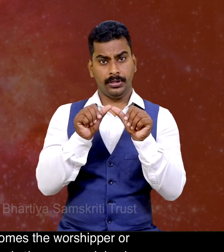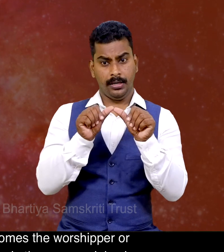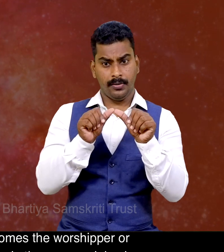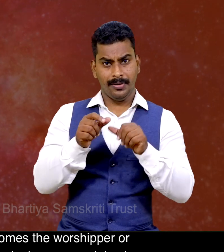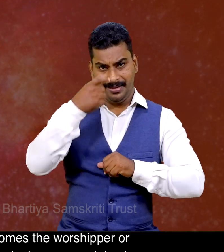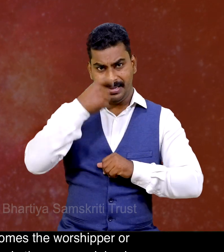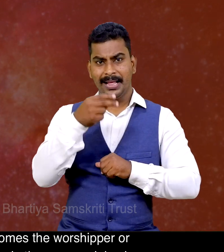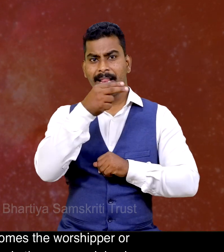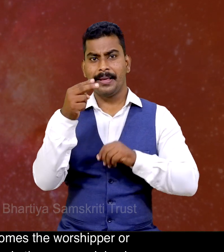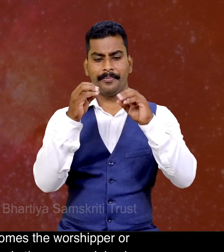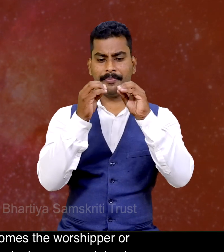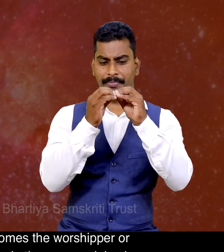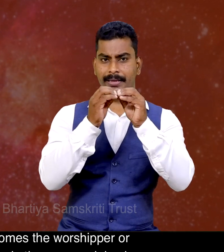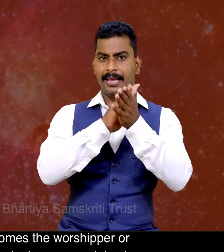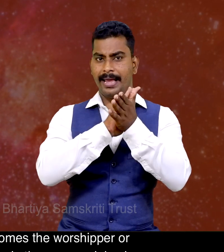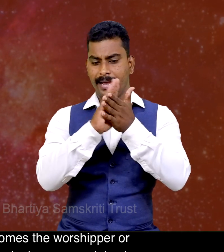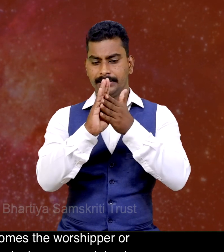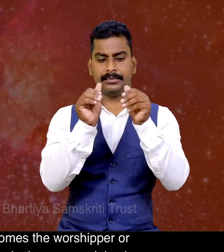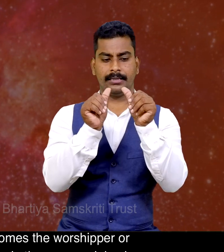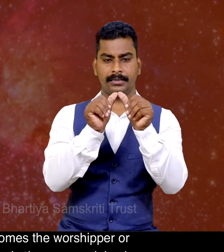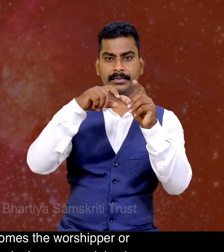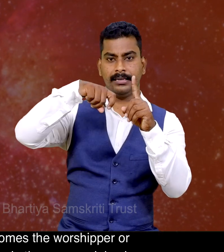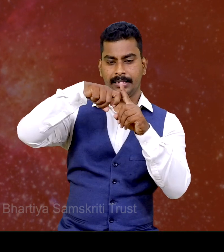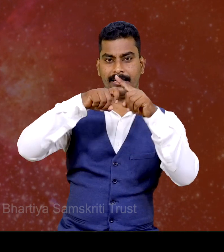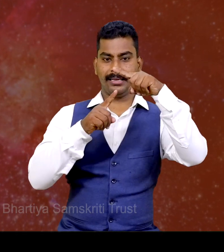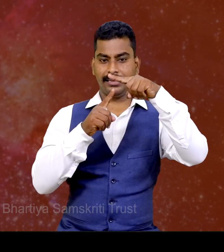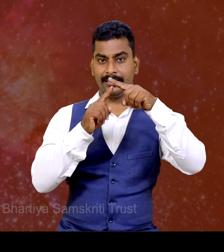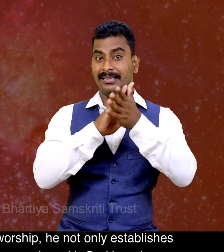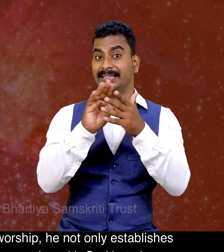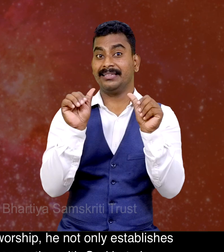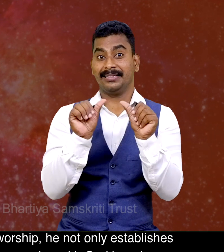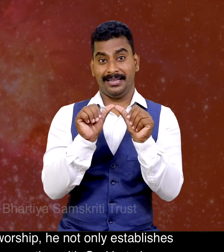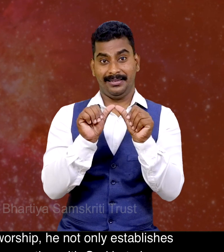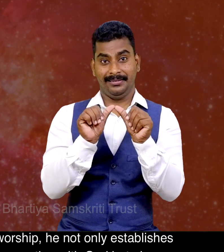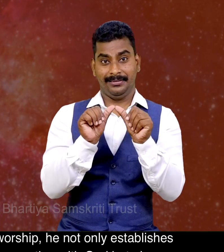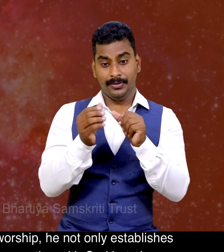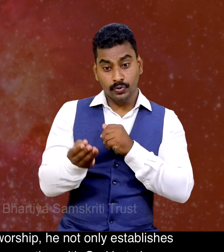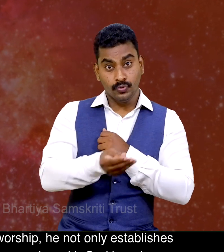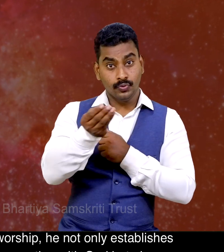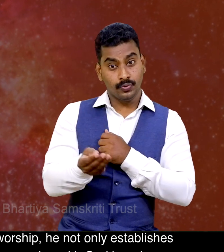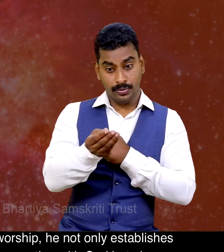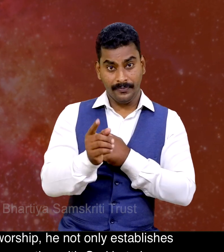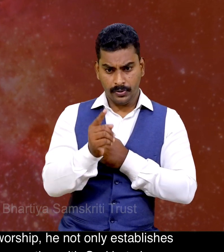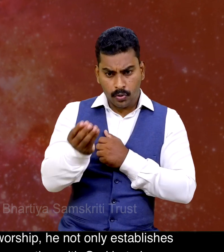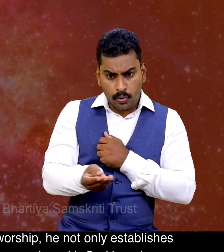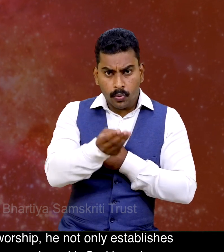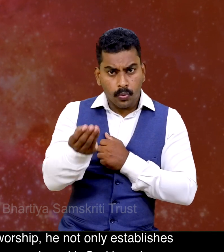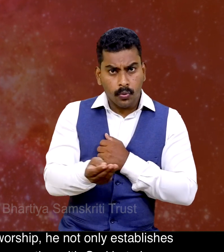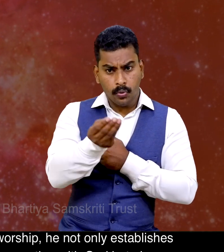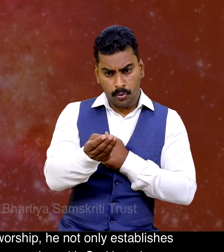the worshipper or bhakta in the ceremonial puja. During the worship, he not only establishes